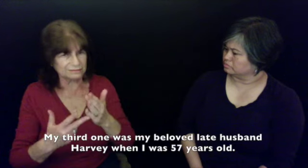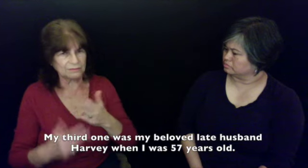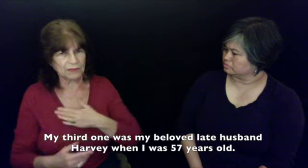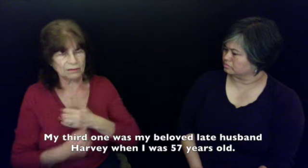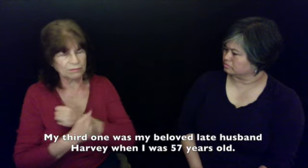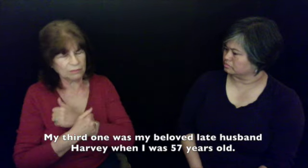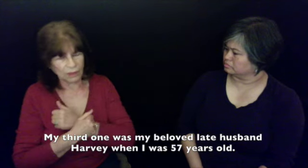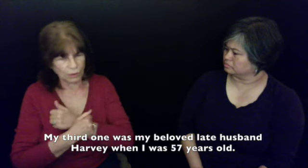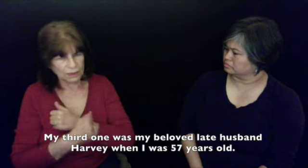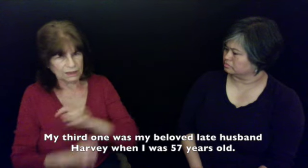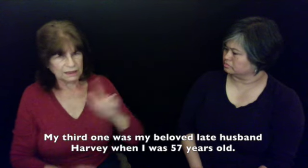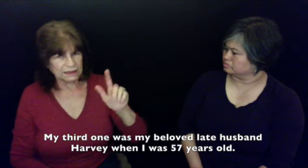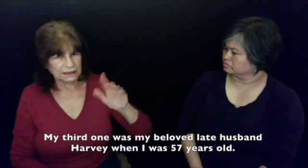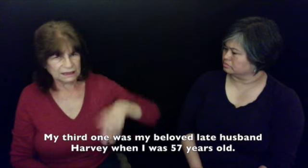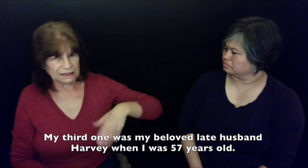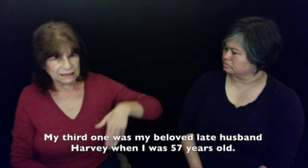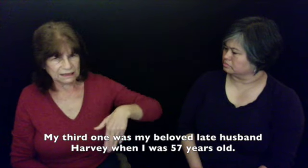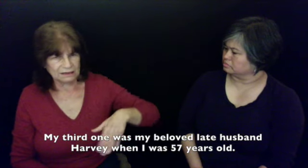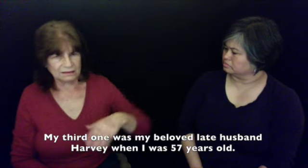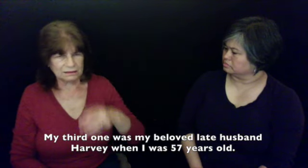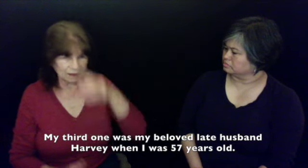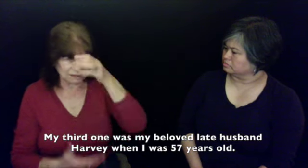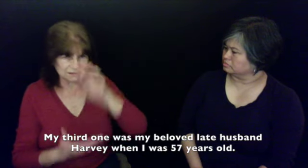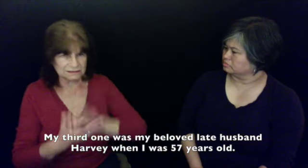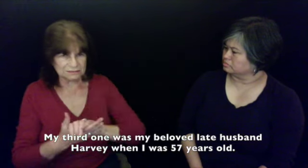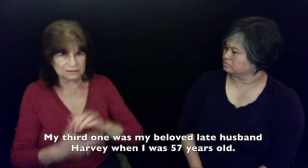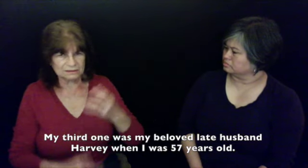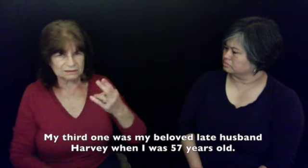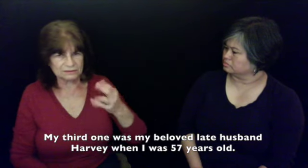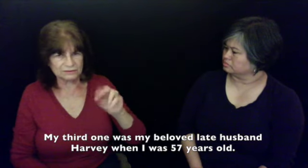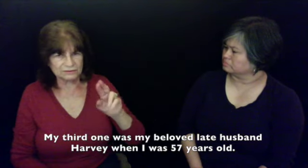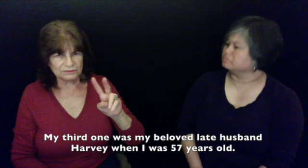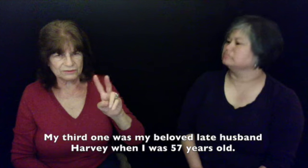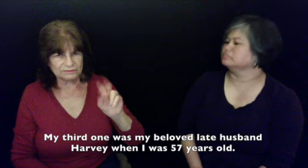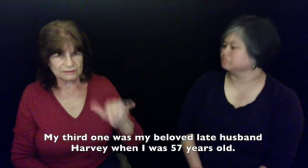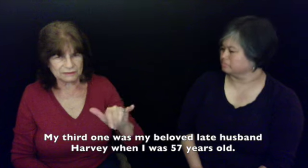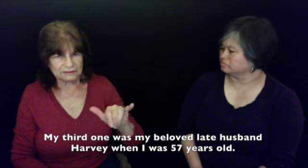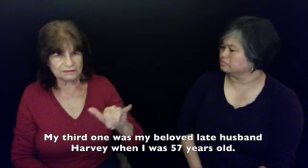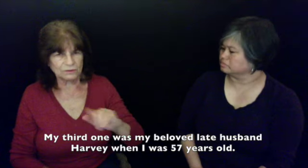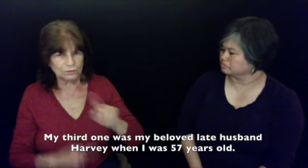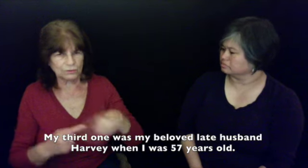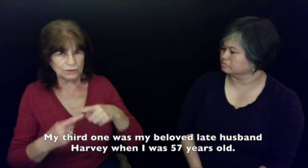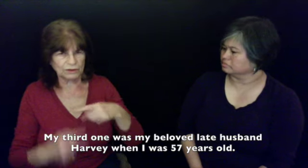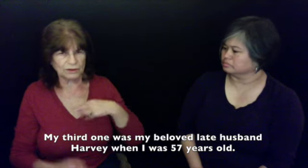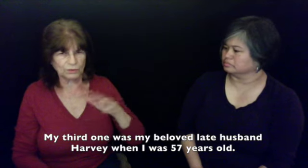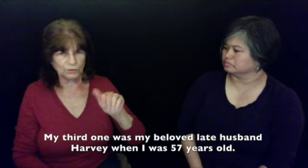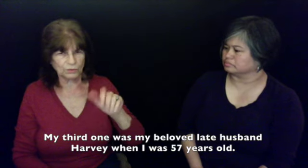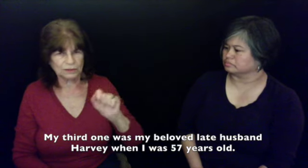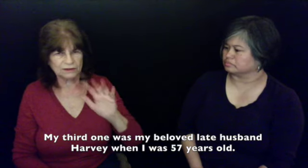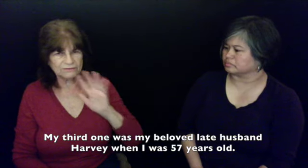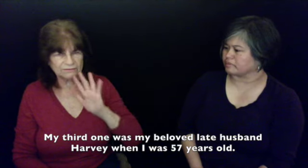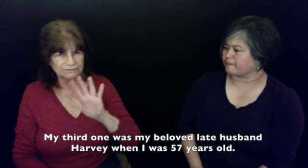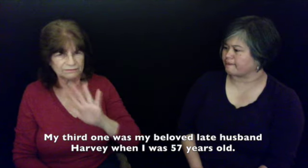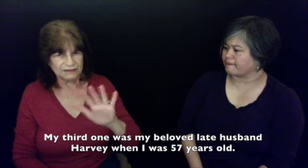My third one was my beloved late husband, Harvey, when I was 57 years old.